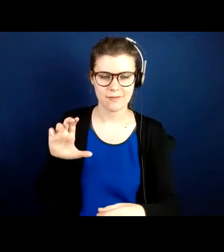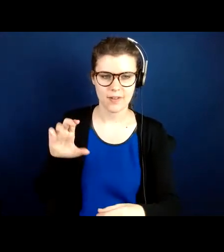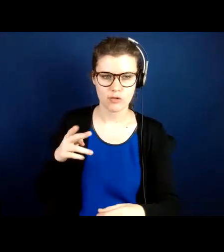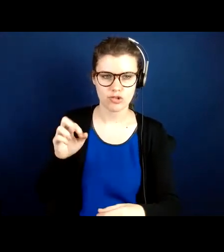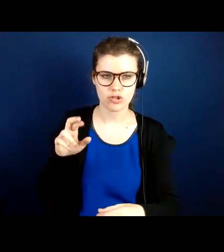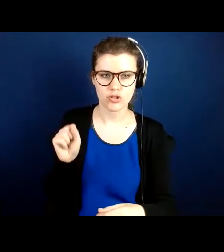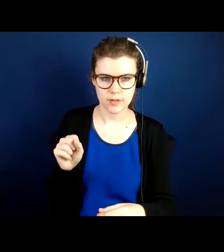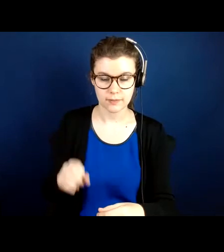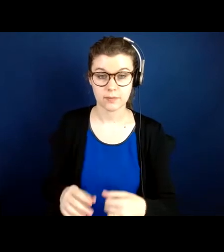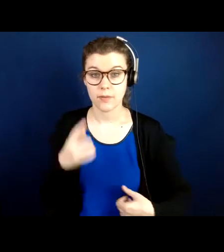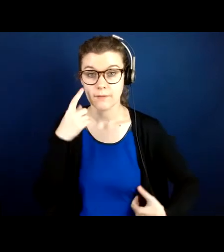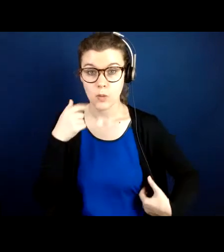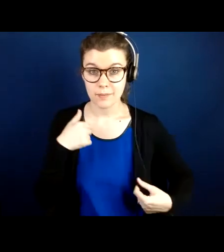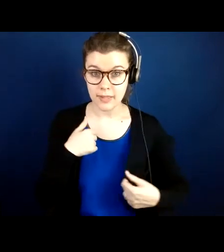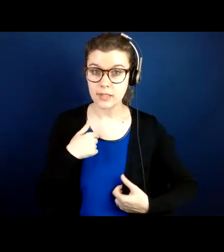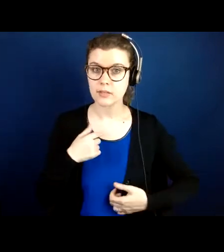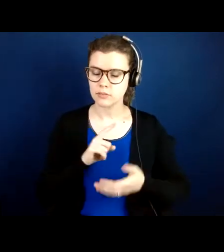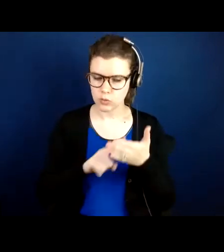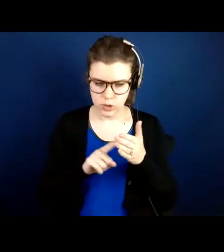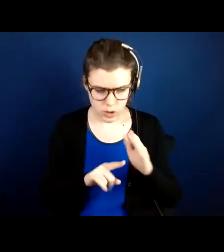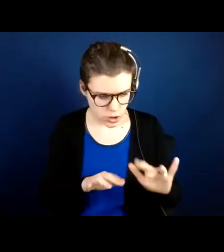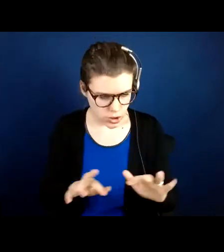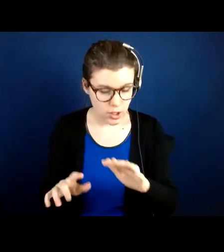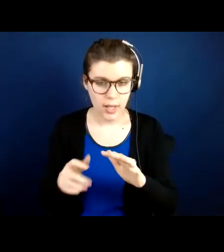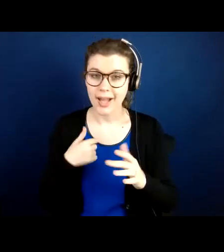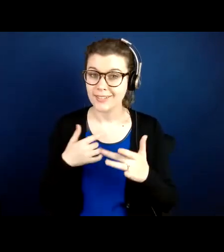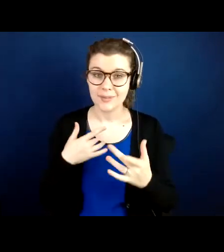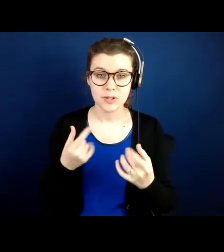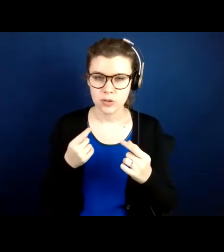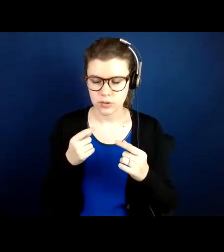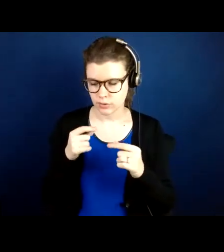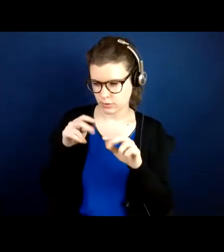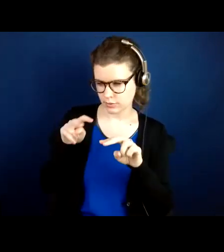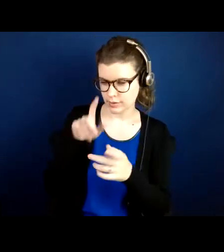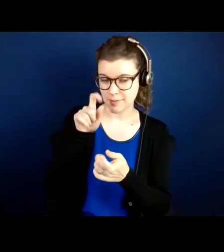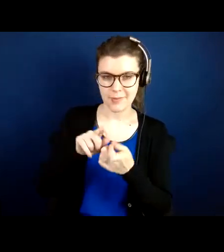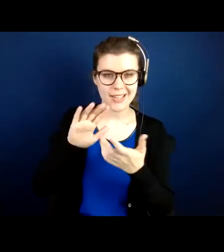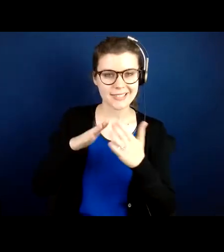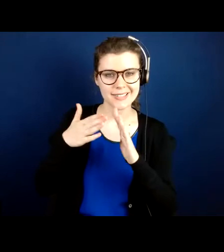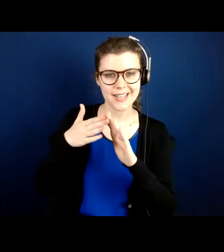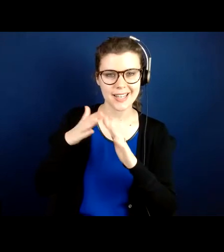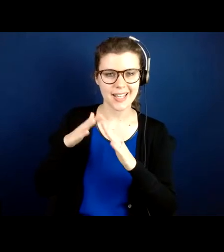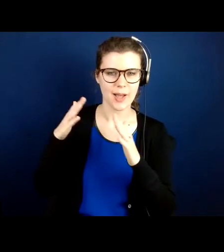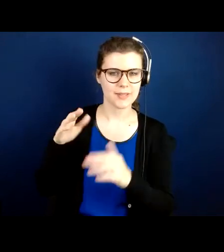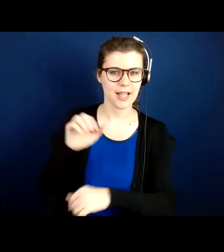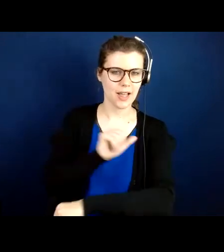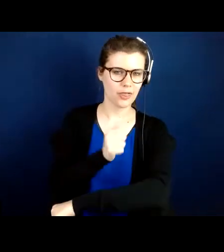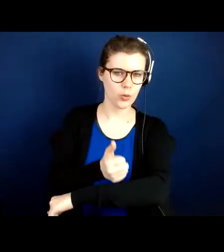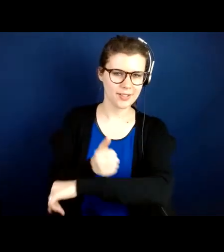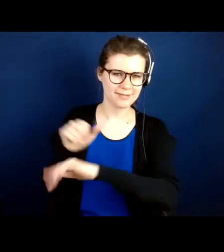for me, when I research these, I look under the city housing authorities. I look under